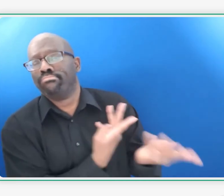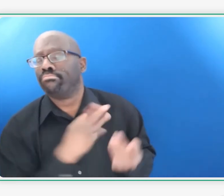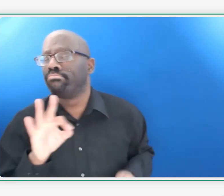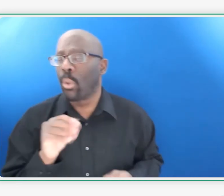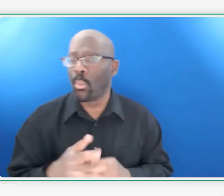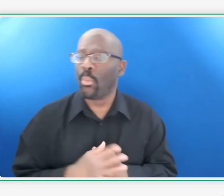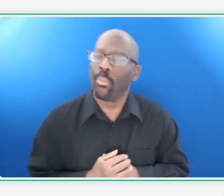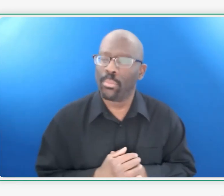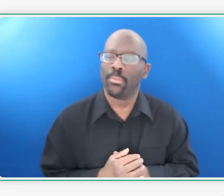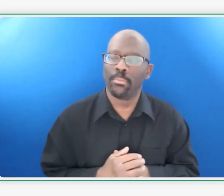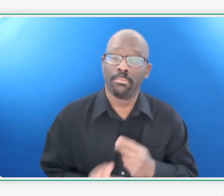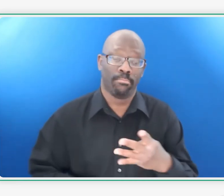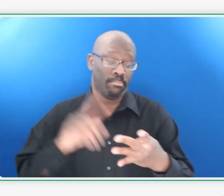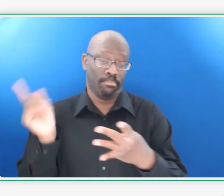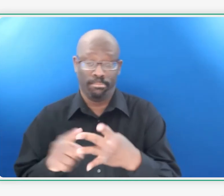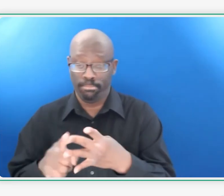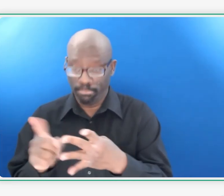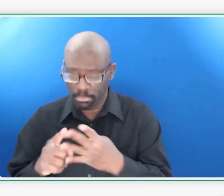item.